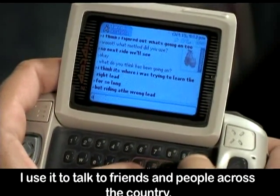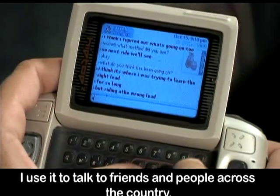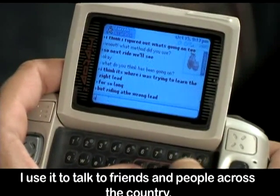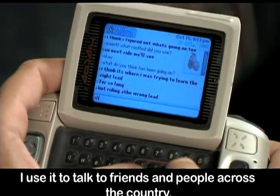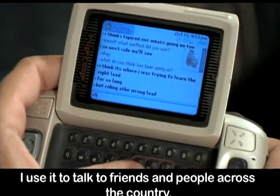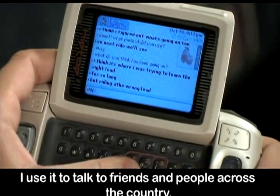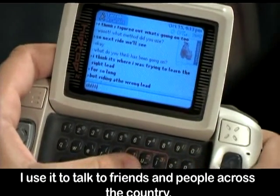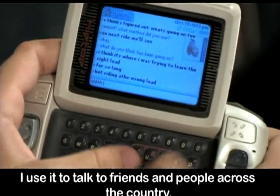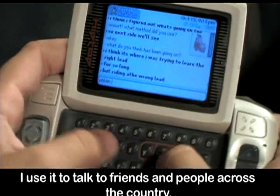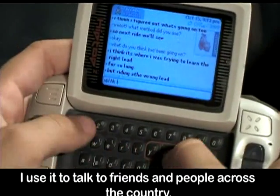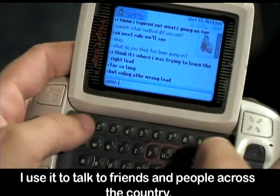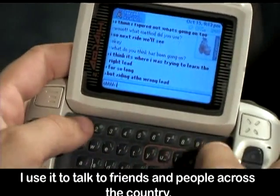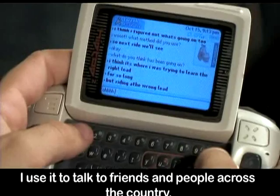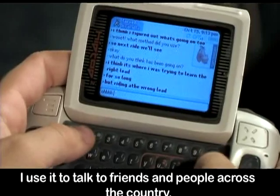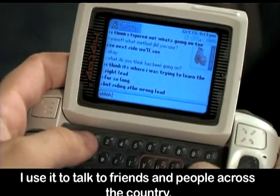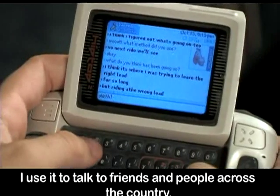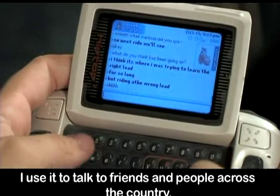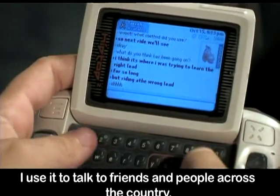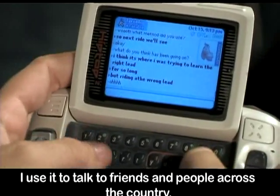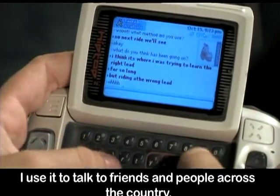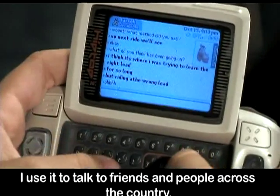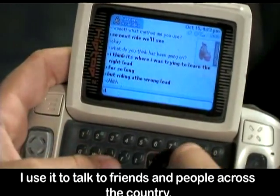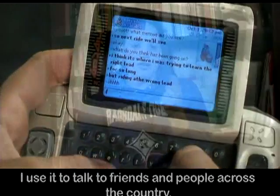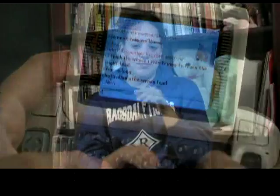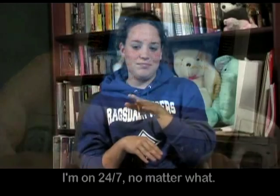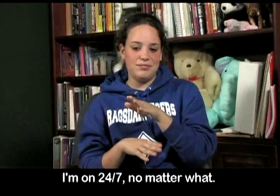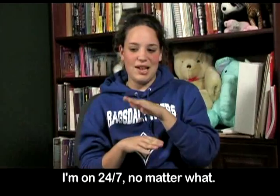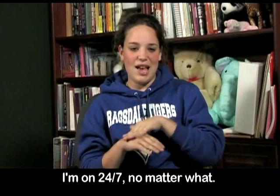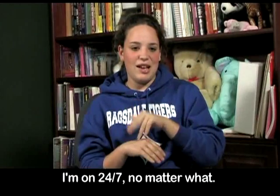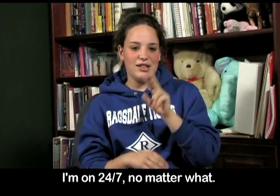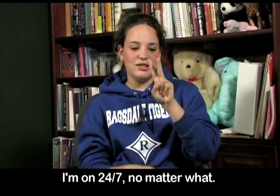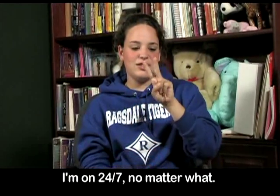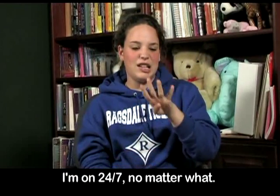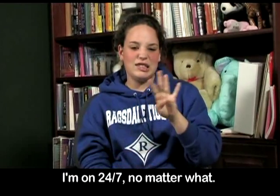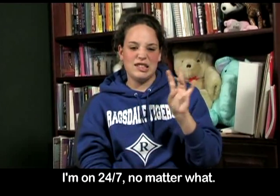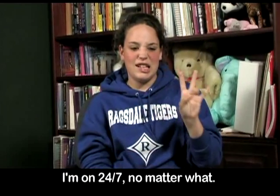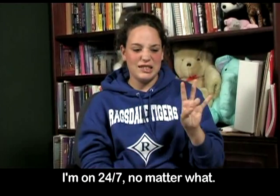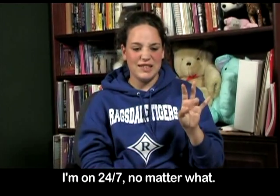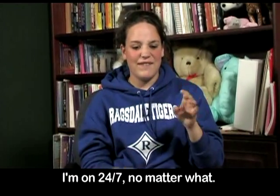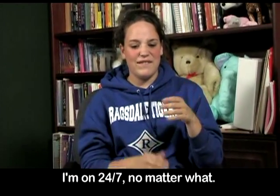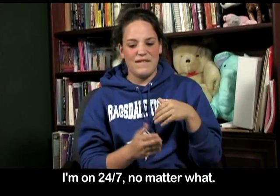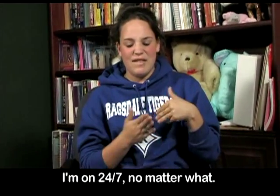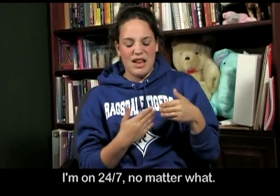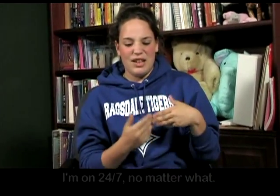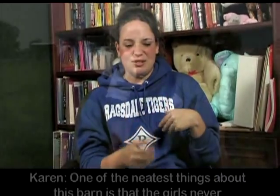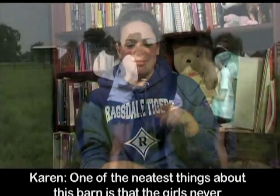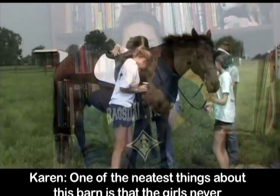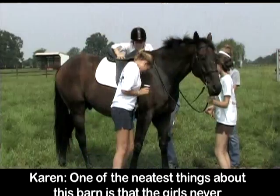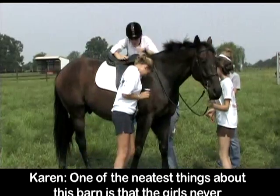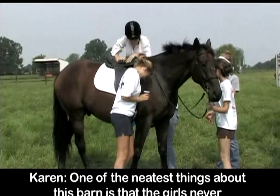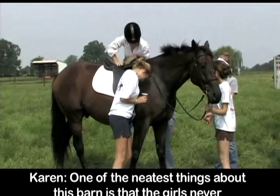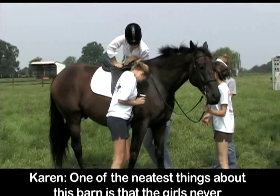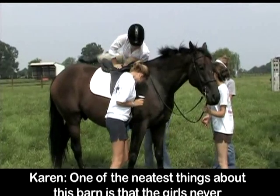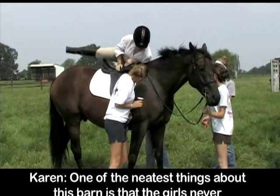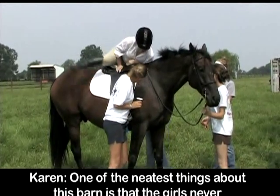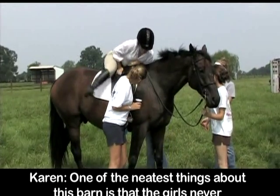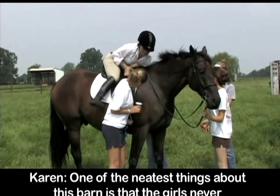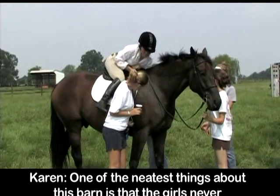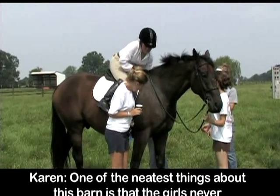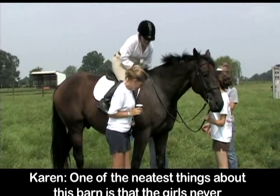use it to talk to friends and people across the country. I'm on 24/7 no matter what. One of the neatest things about this